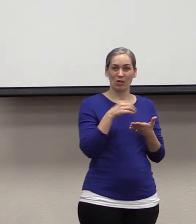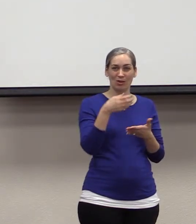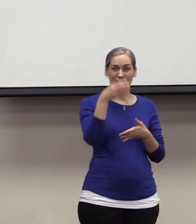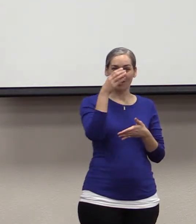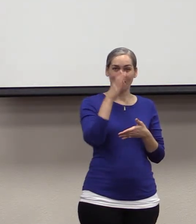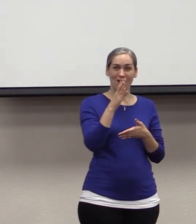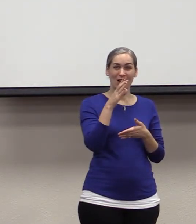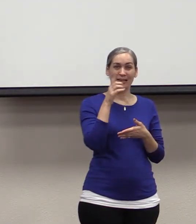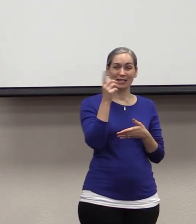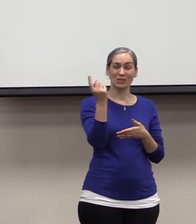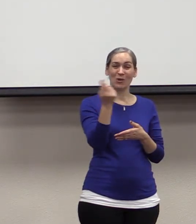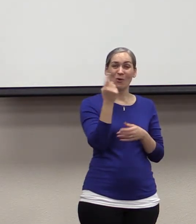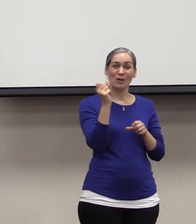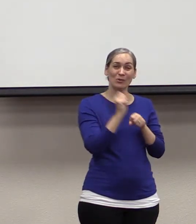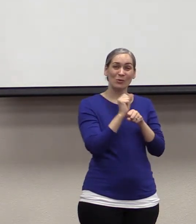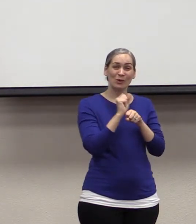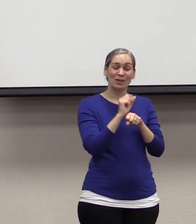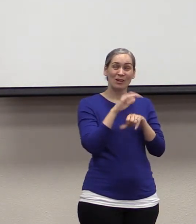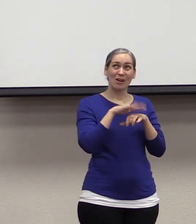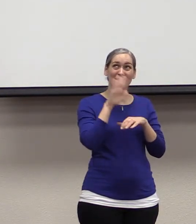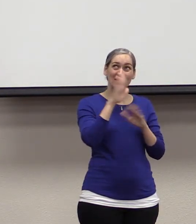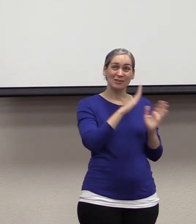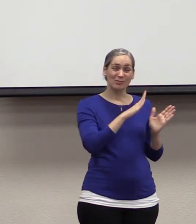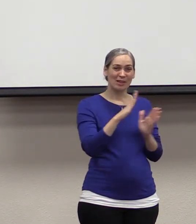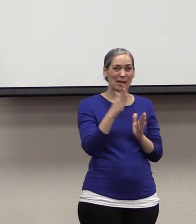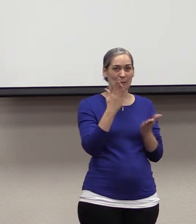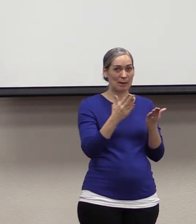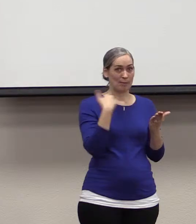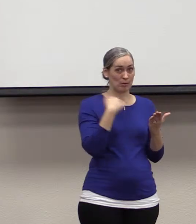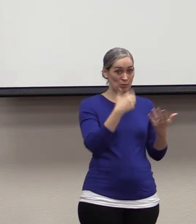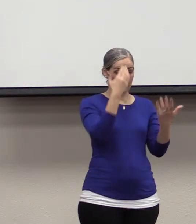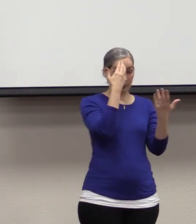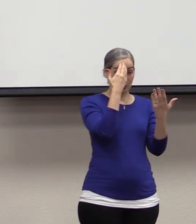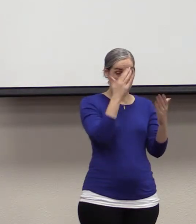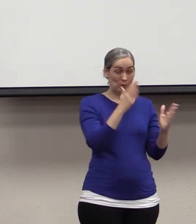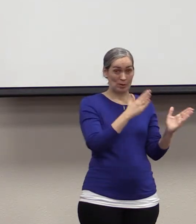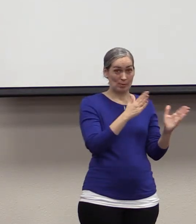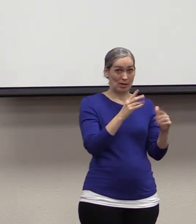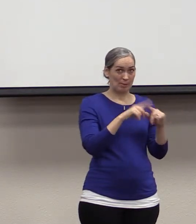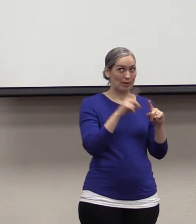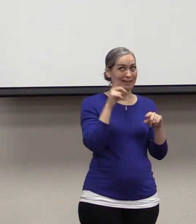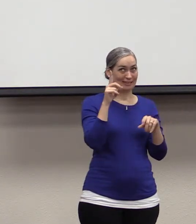always working on his plan, even if it's not obvious to us.